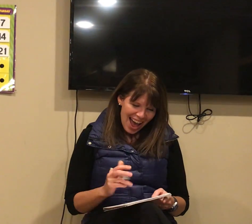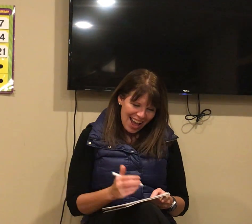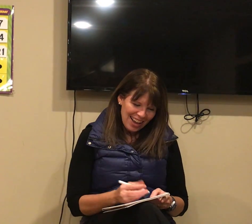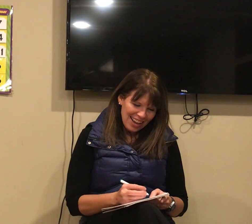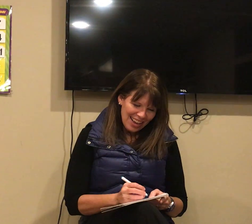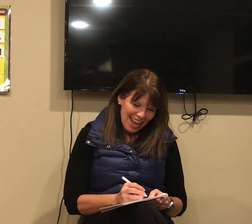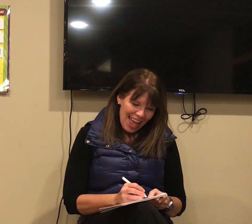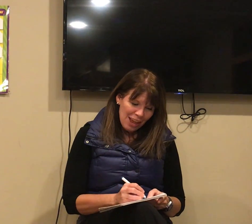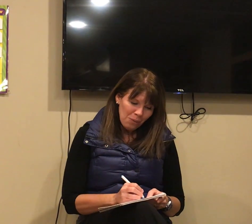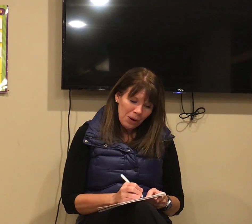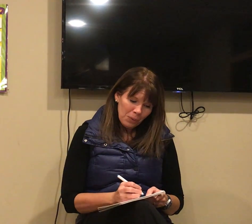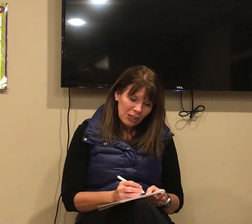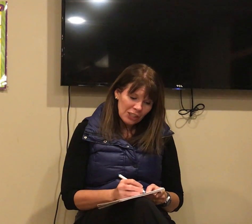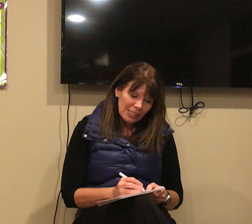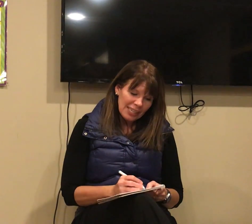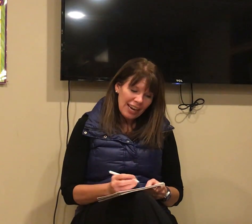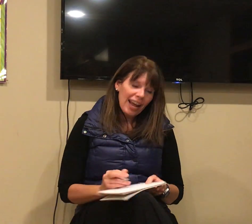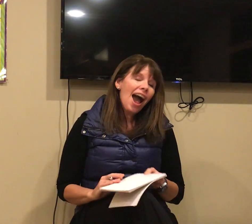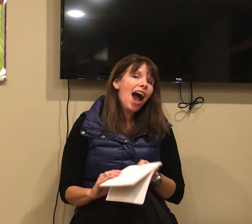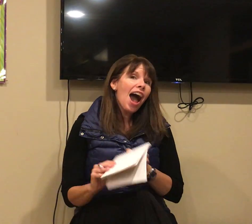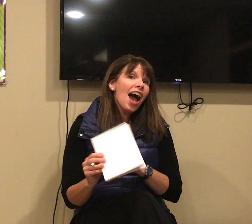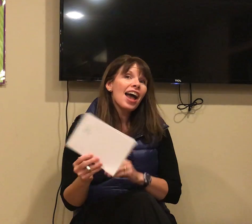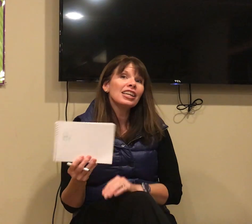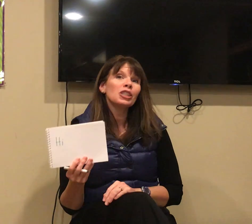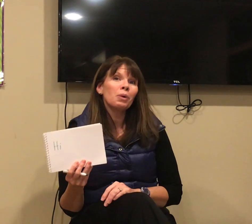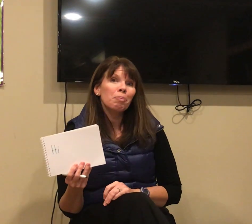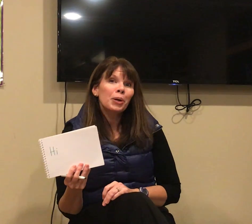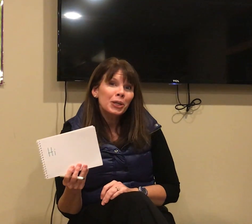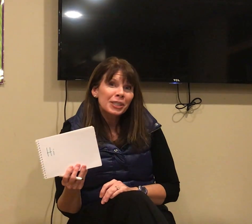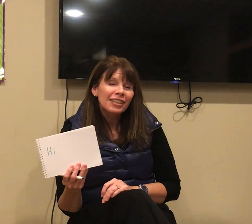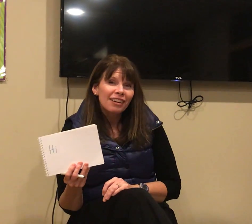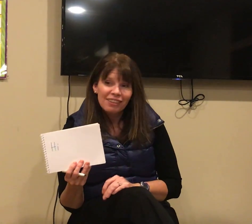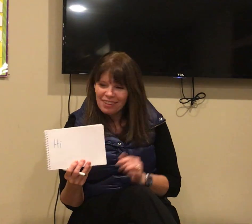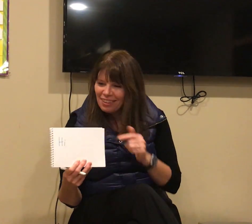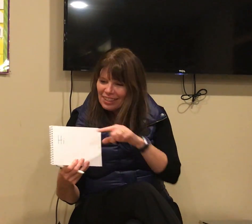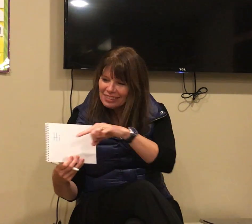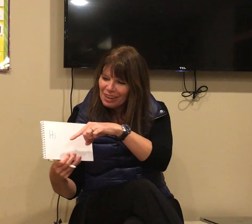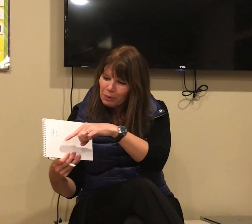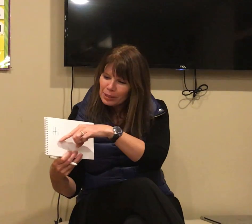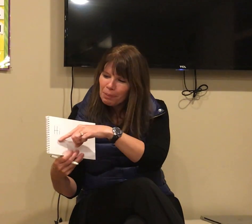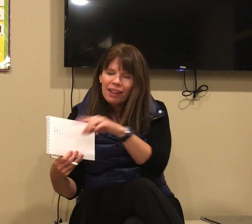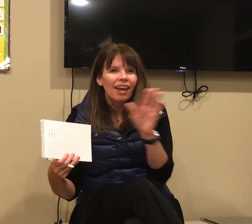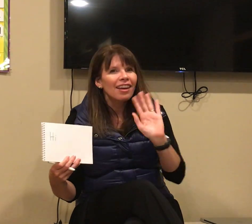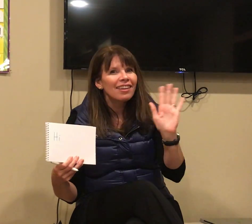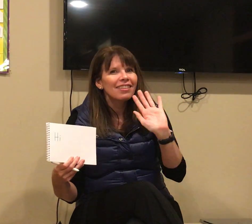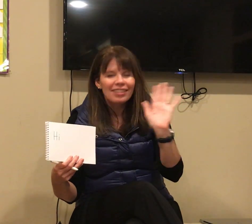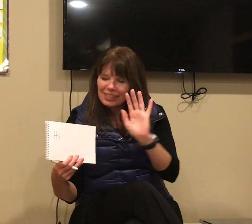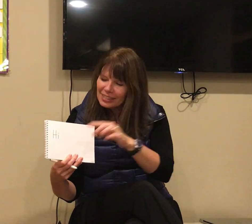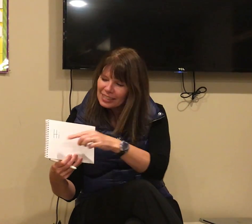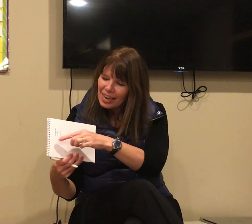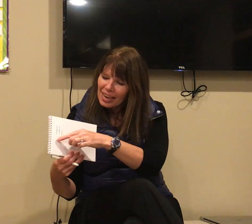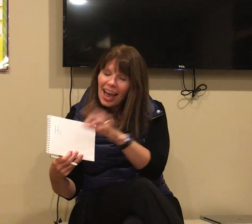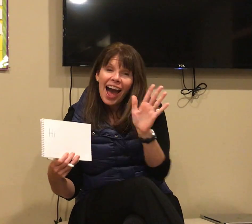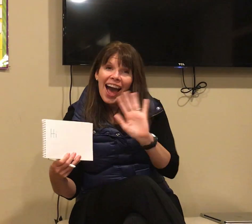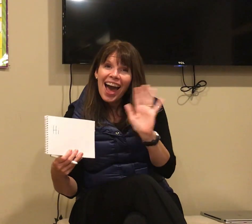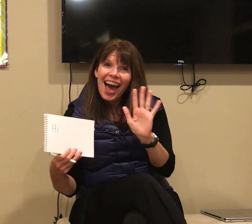I. And when we're just saying hi to a person, that's how we spell it. This is